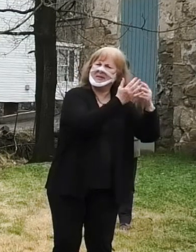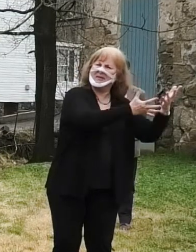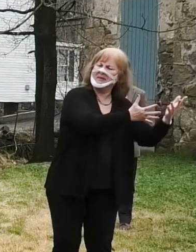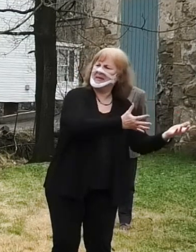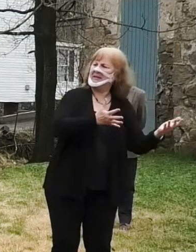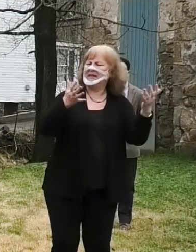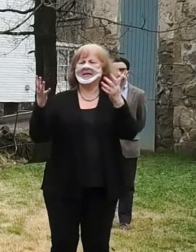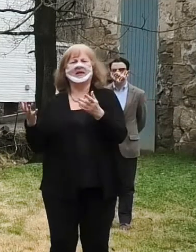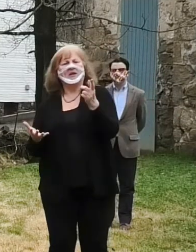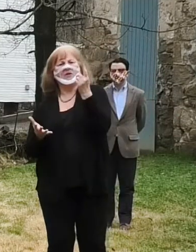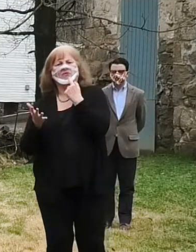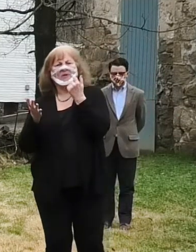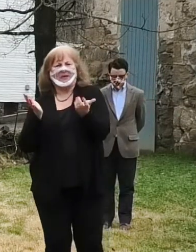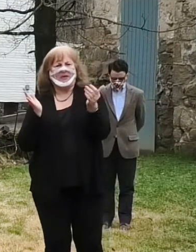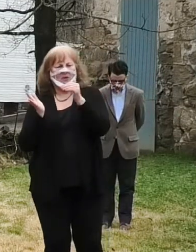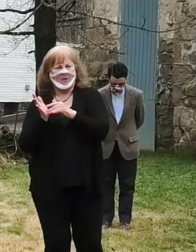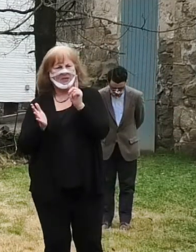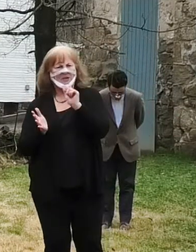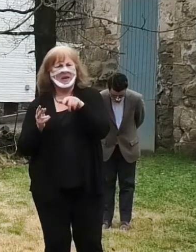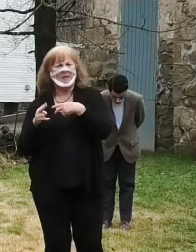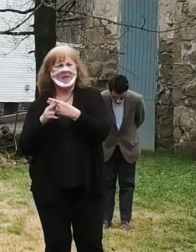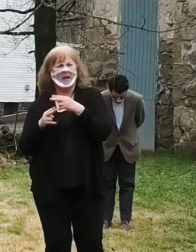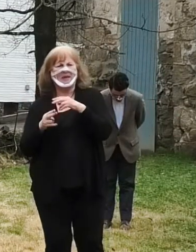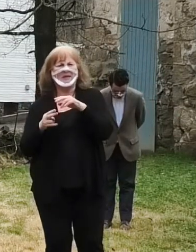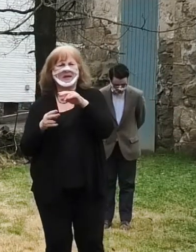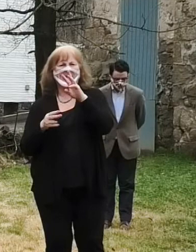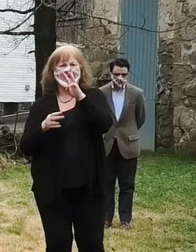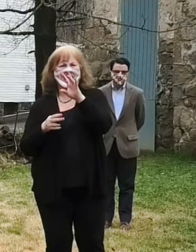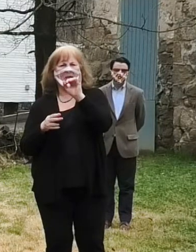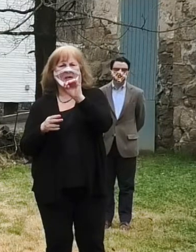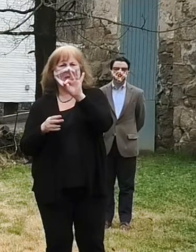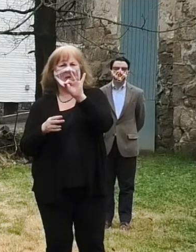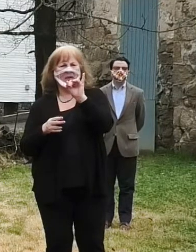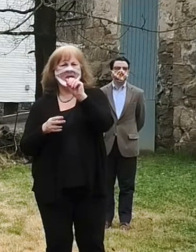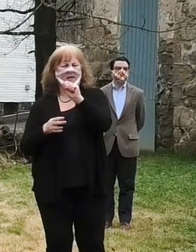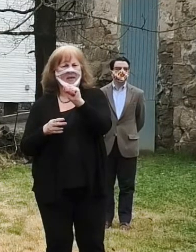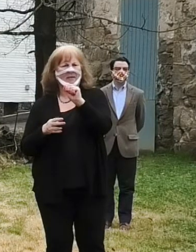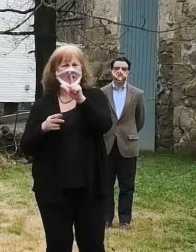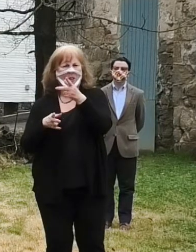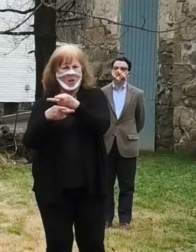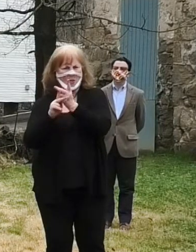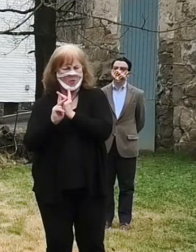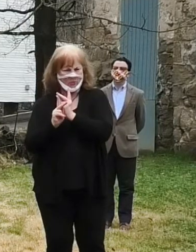is that? So the question was about the WIFIA loan that was mentioned by the county executive.